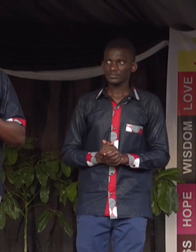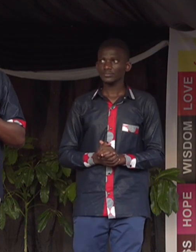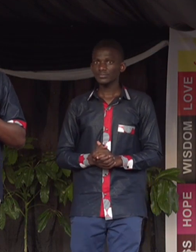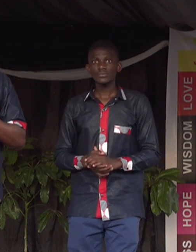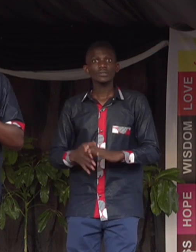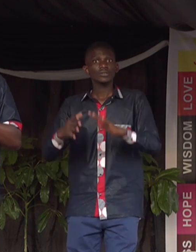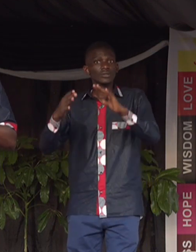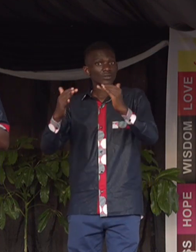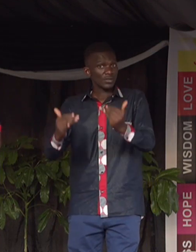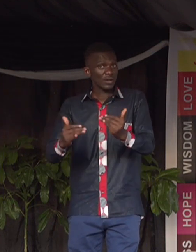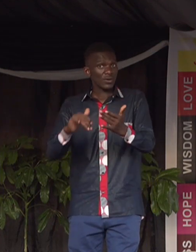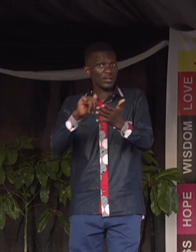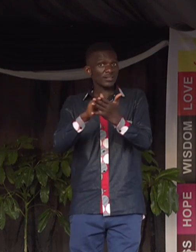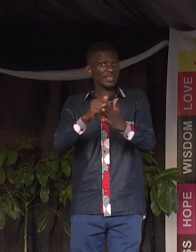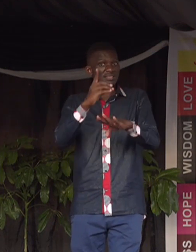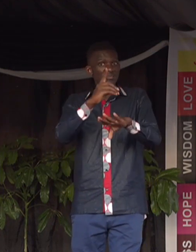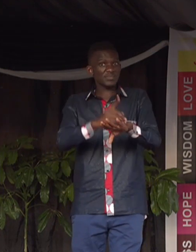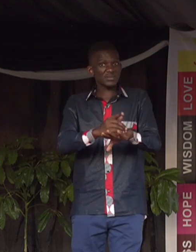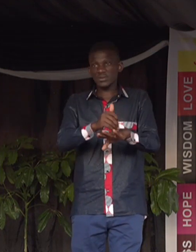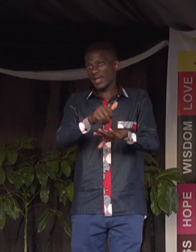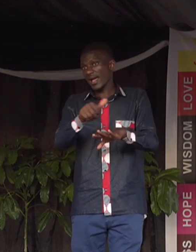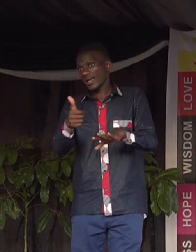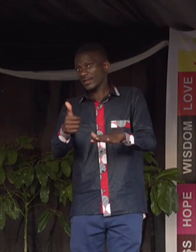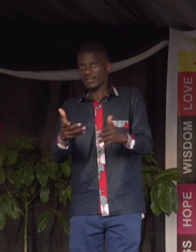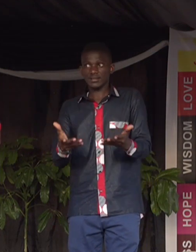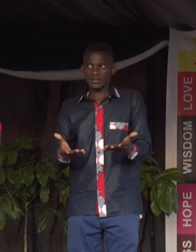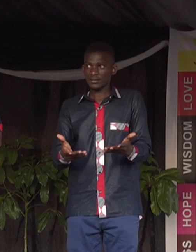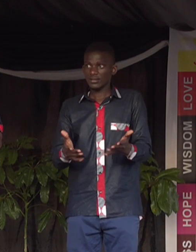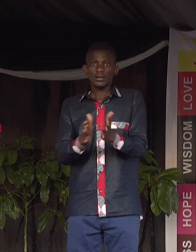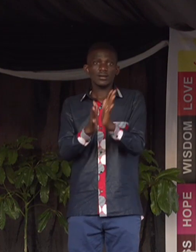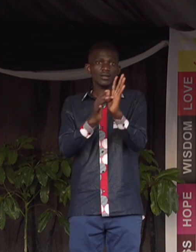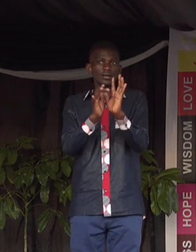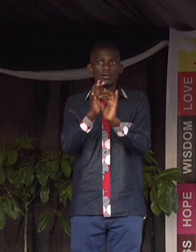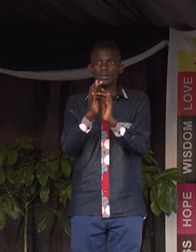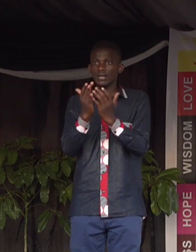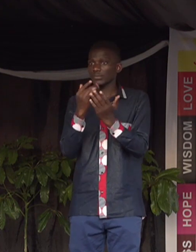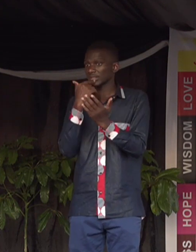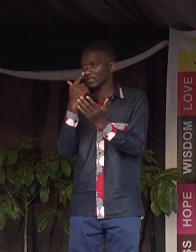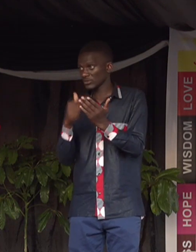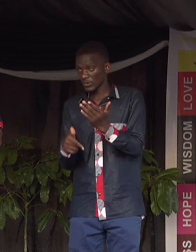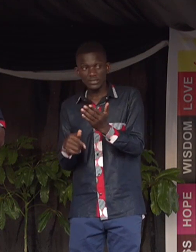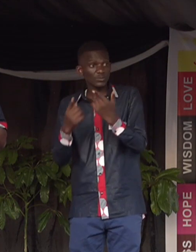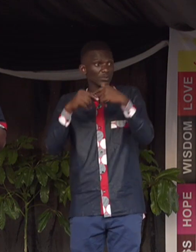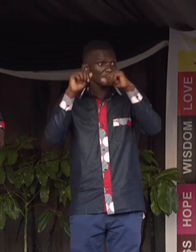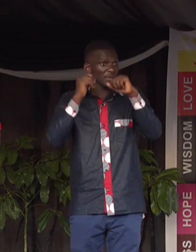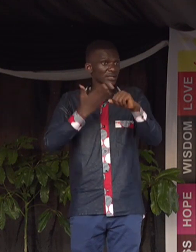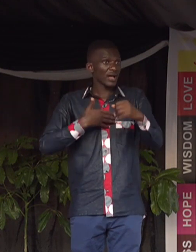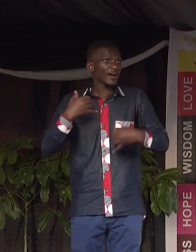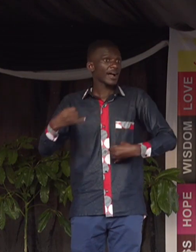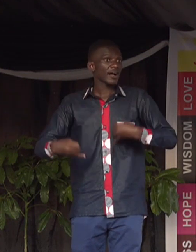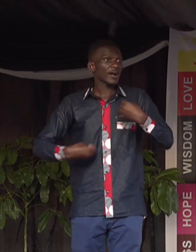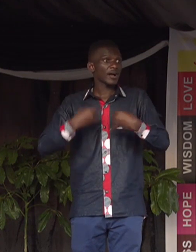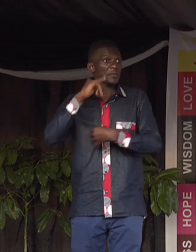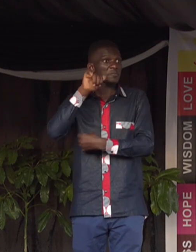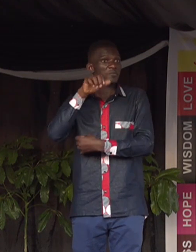So buli chintu chidependinga kuchilala. So everything depends on the other. And the Bible says. Era Bible tugamba. We must have joy.